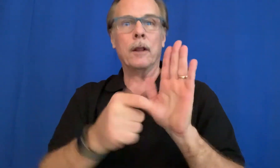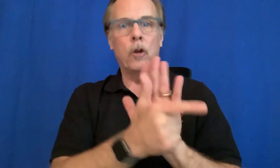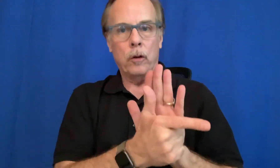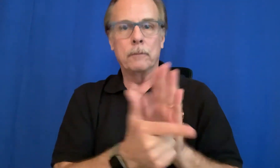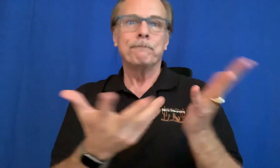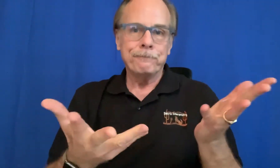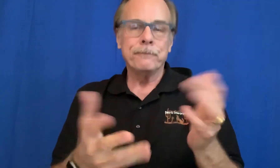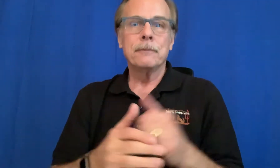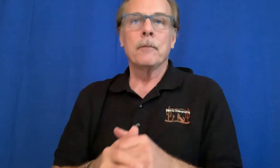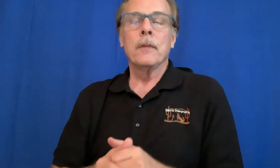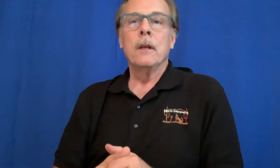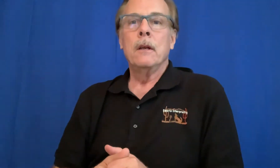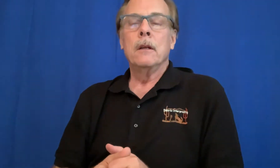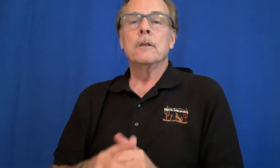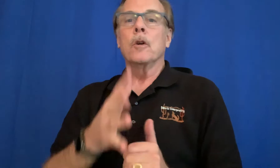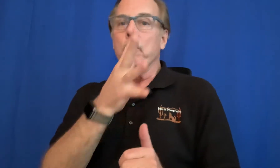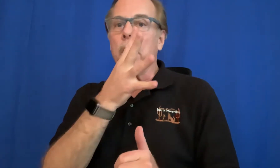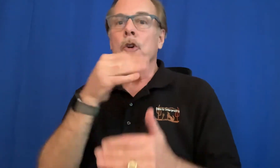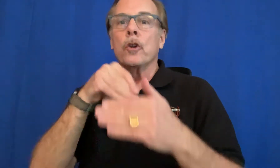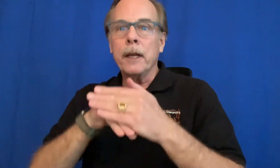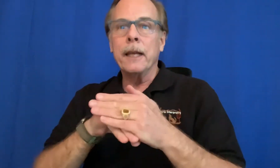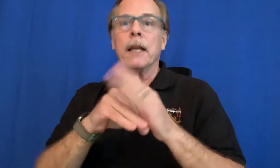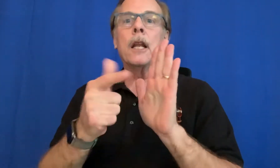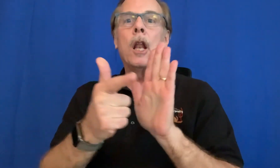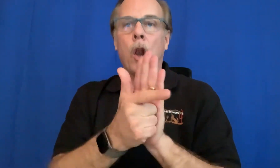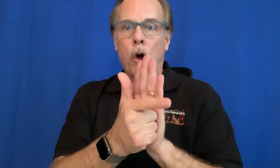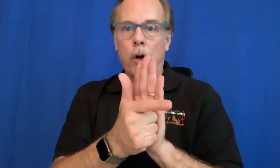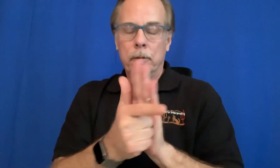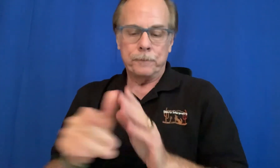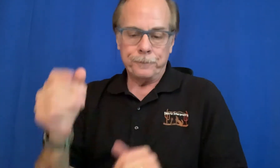mother-in-law. So mother-in-law,